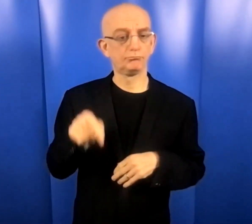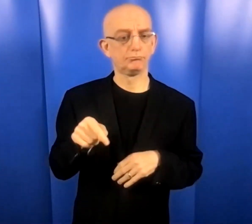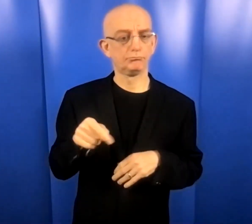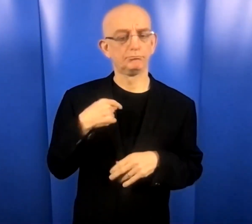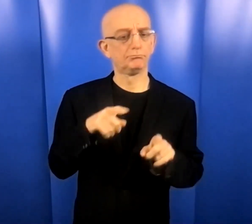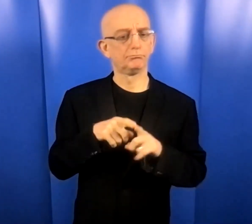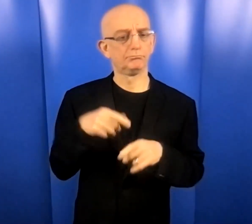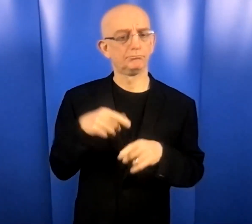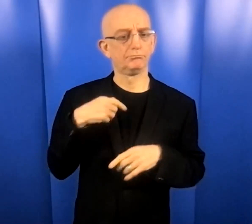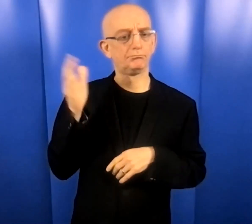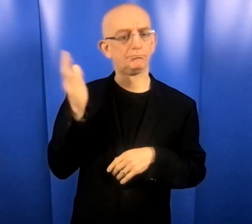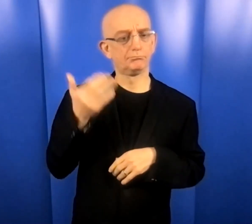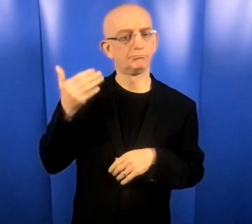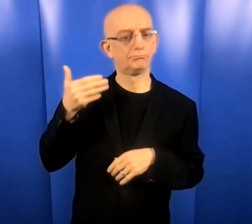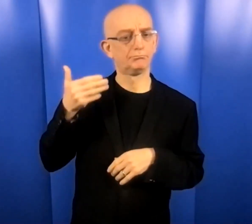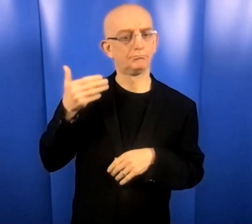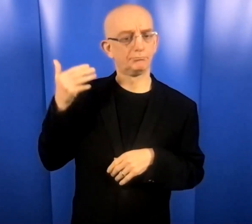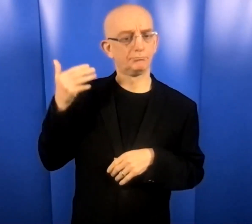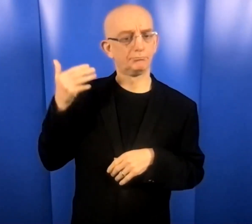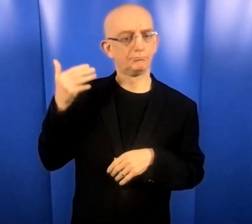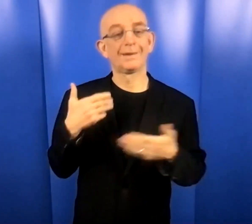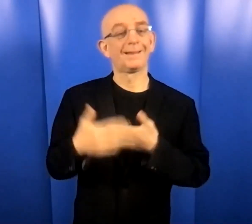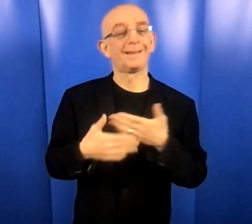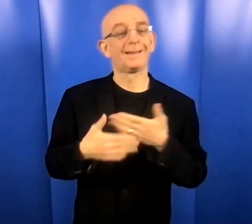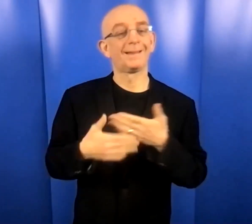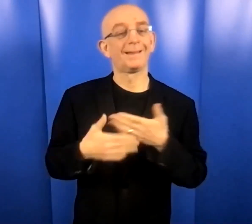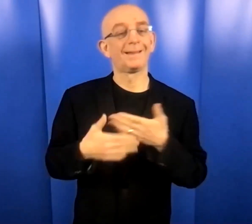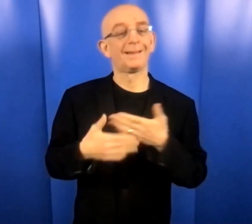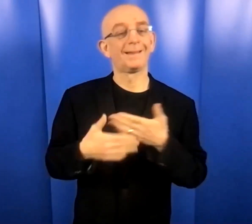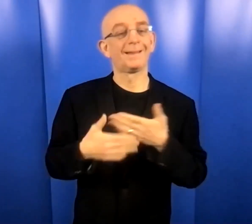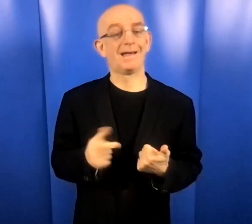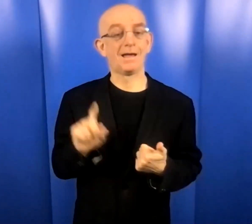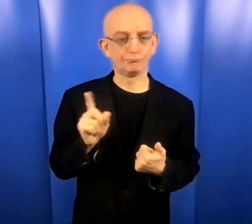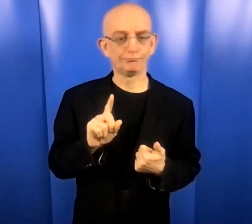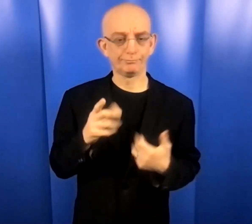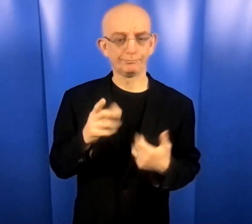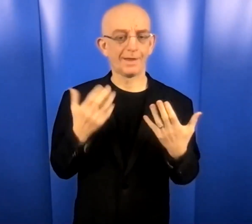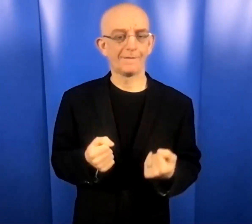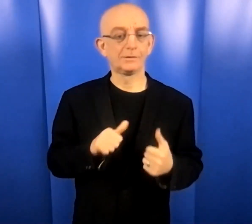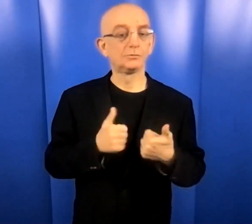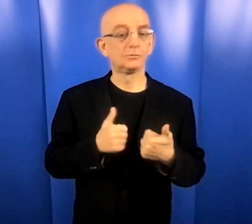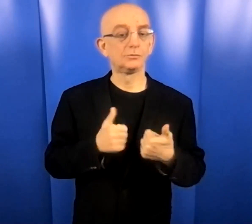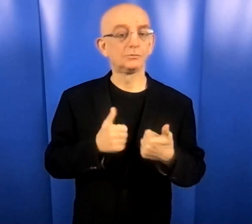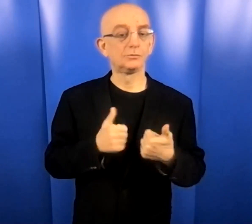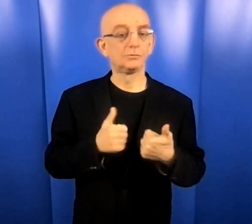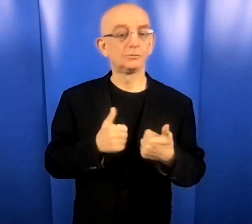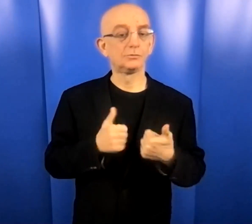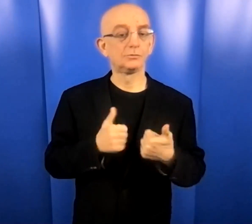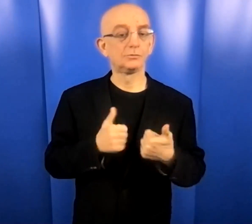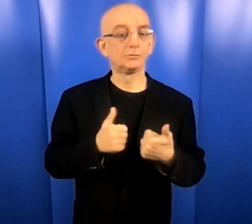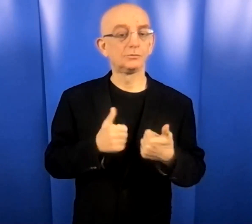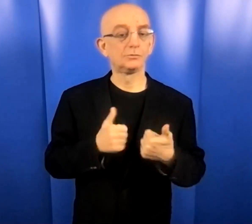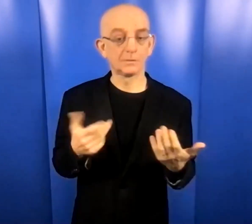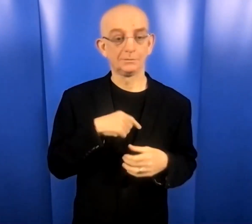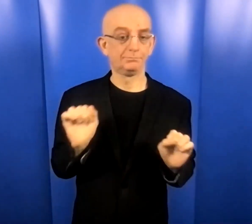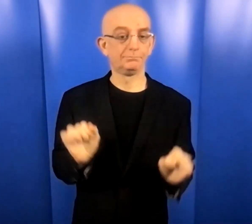One of the challenges that we are not able to participate fully, it is because